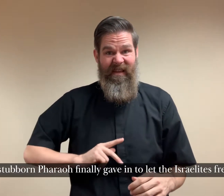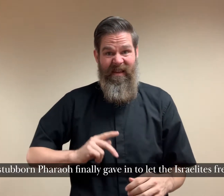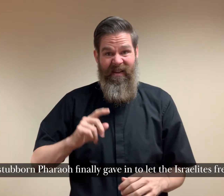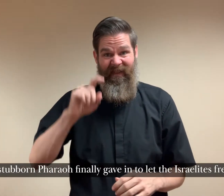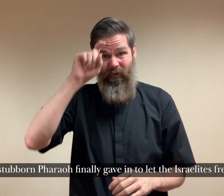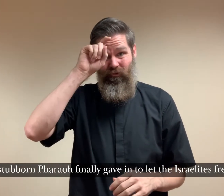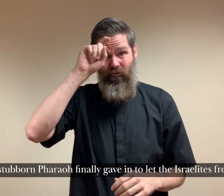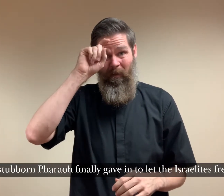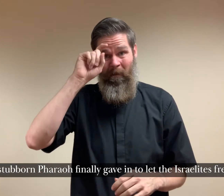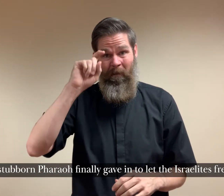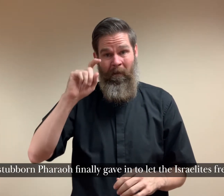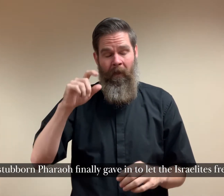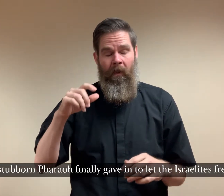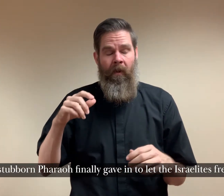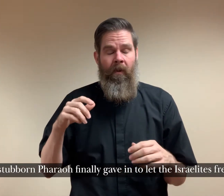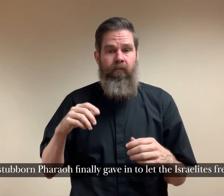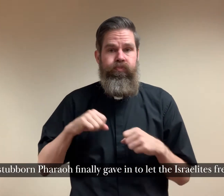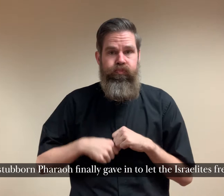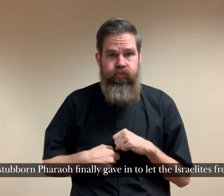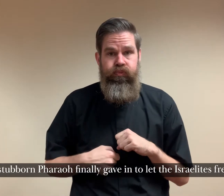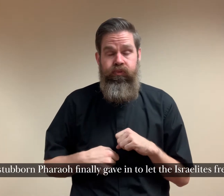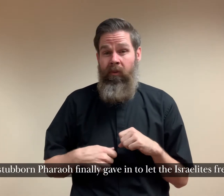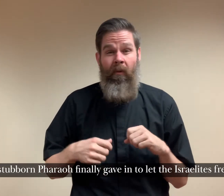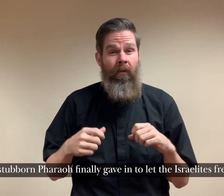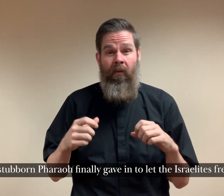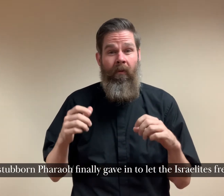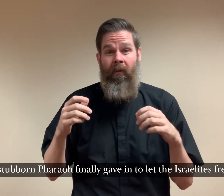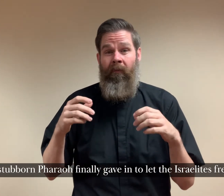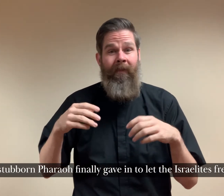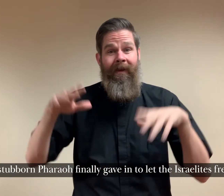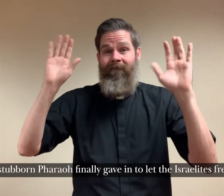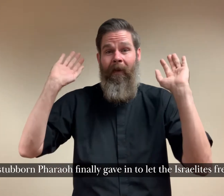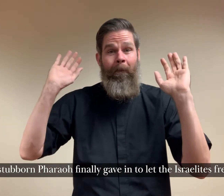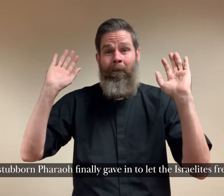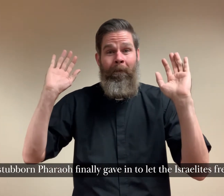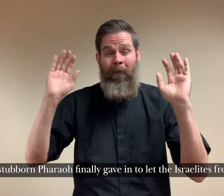Heartbroken, the stubborn Pharaoh finally gave in to let the Israelites free.